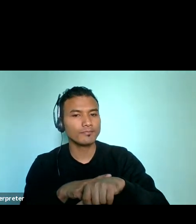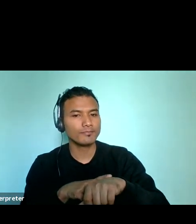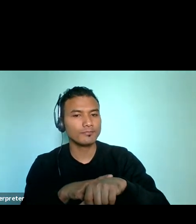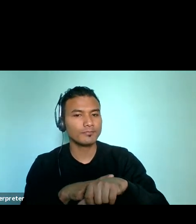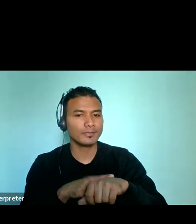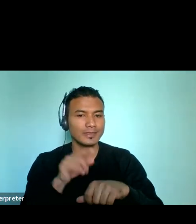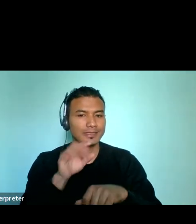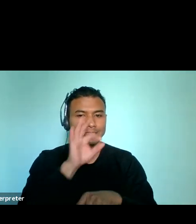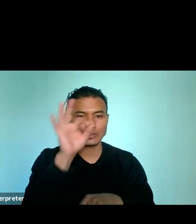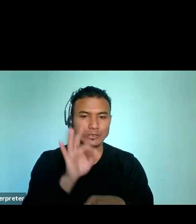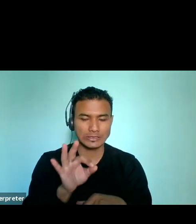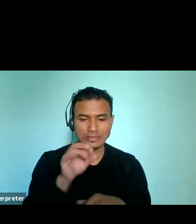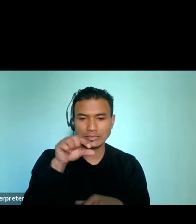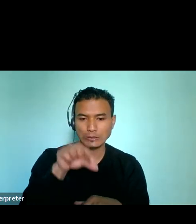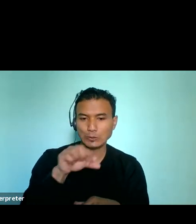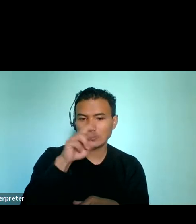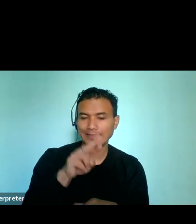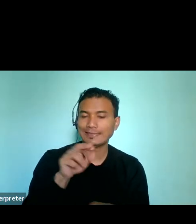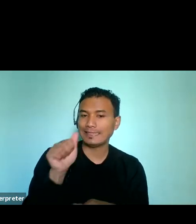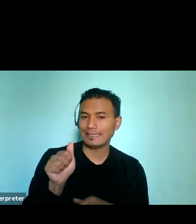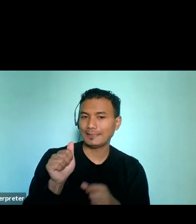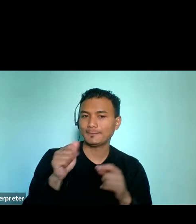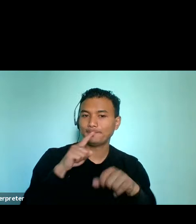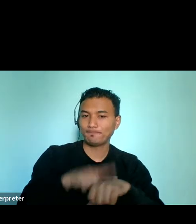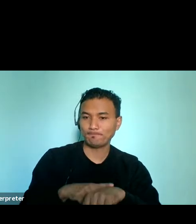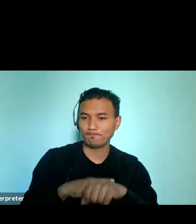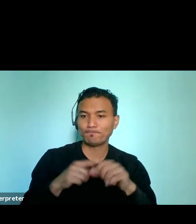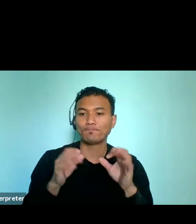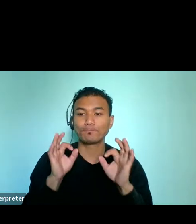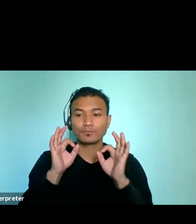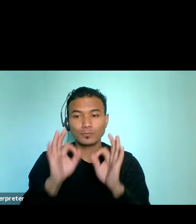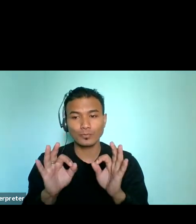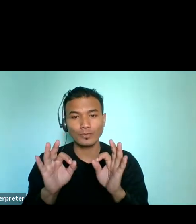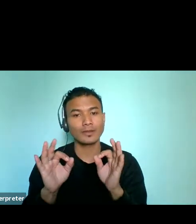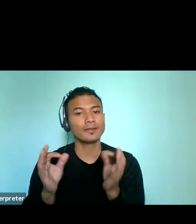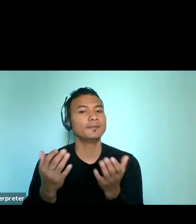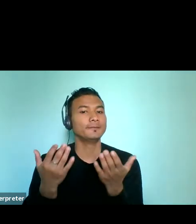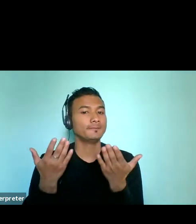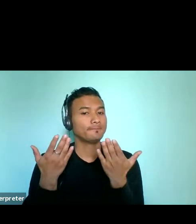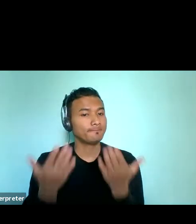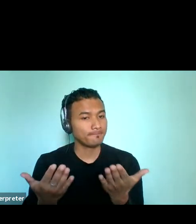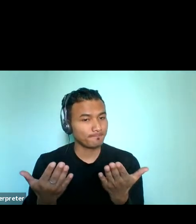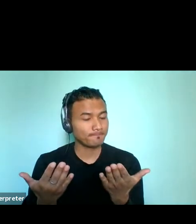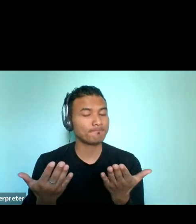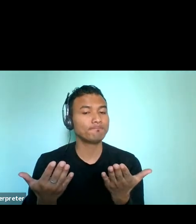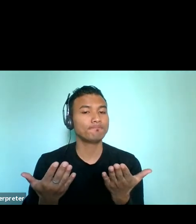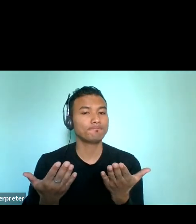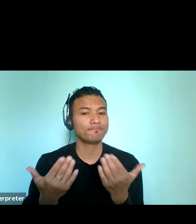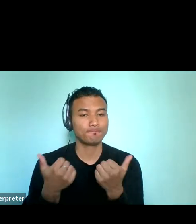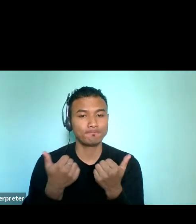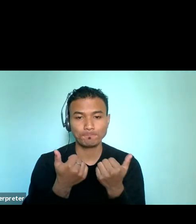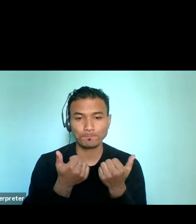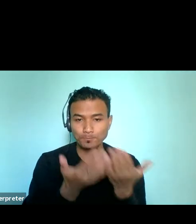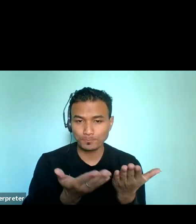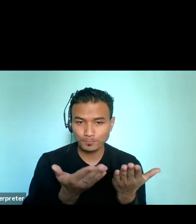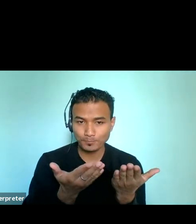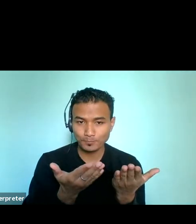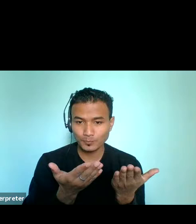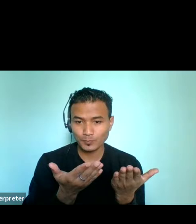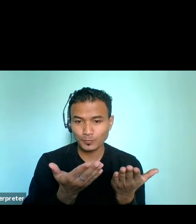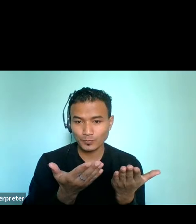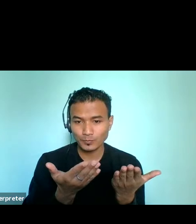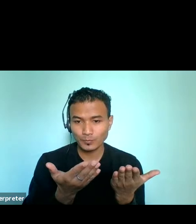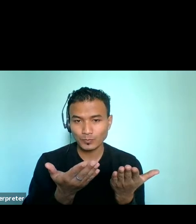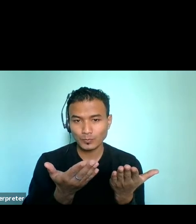during the Q&A session. So let me give the floor